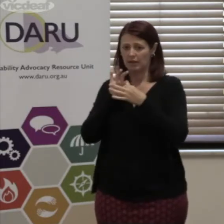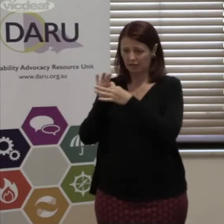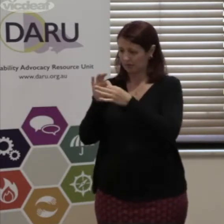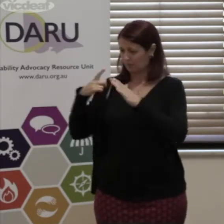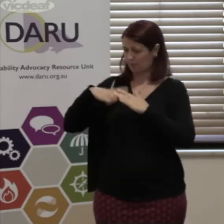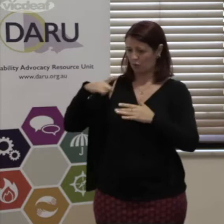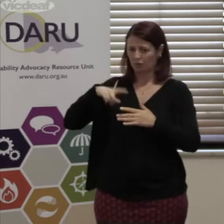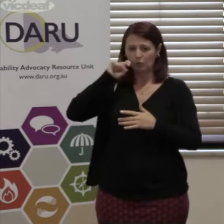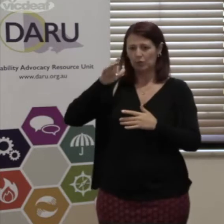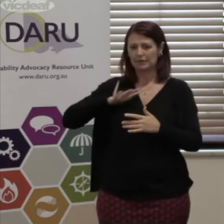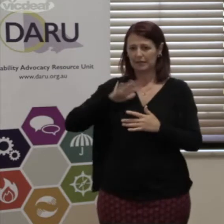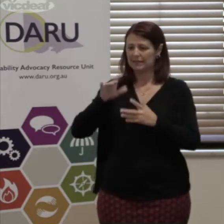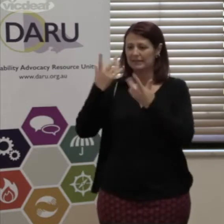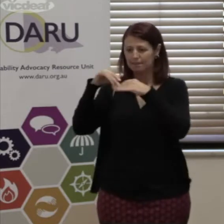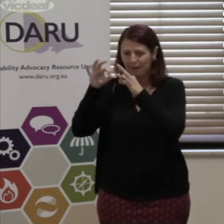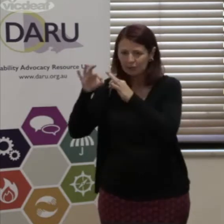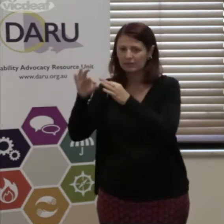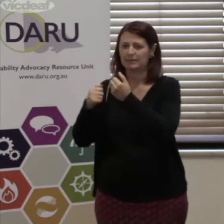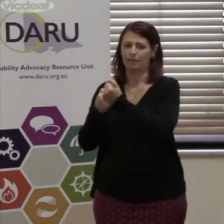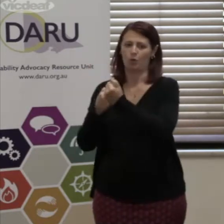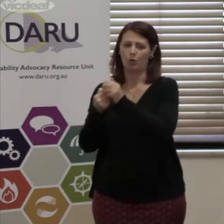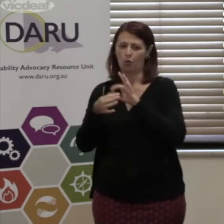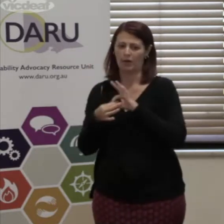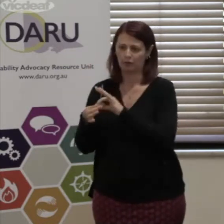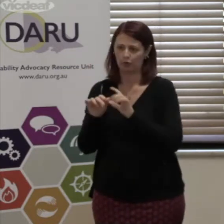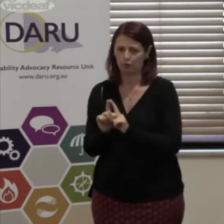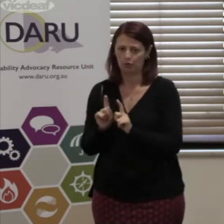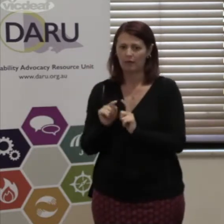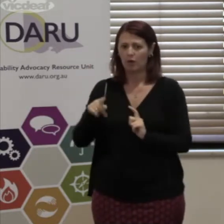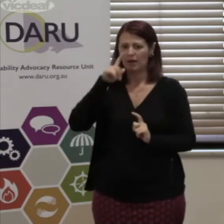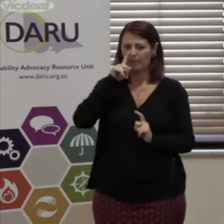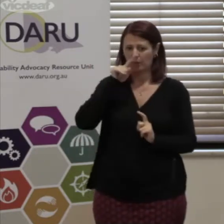for specialist support coordination. So for people who need,